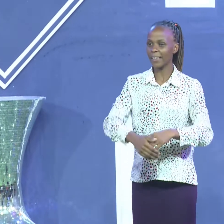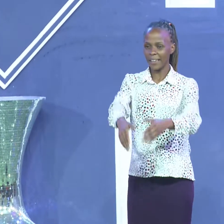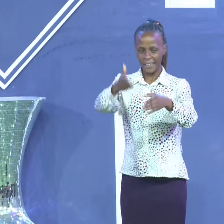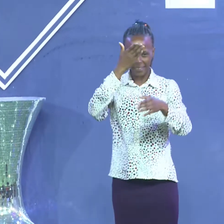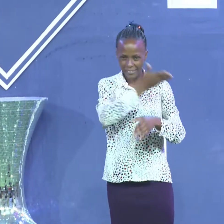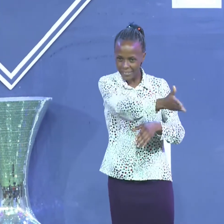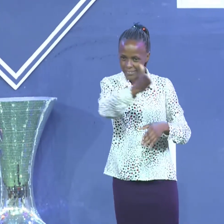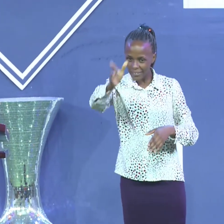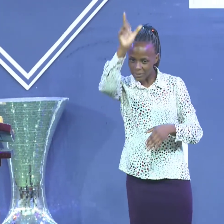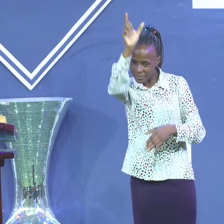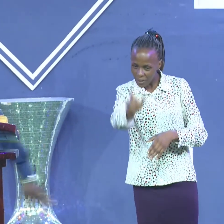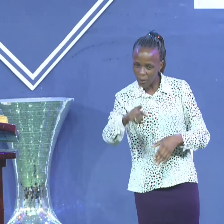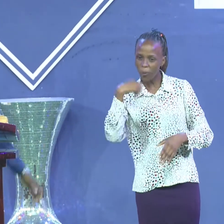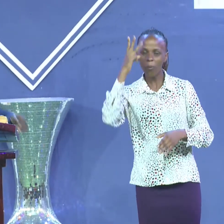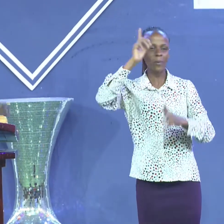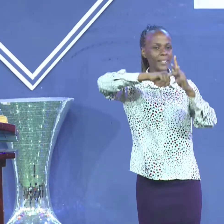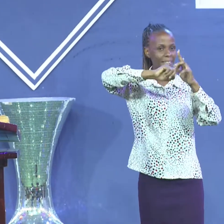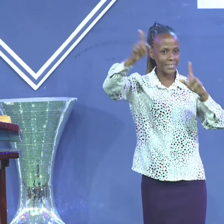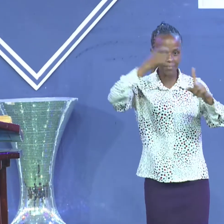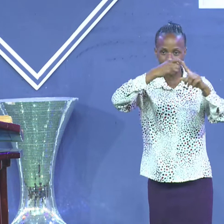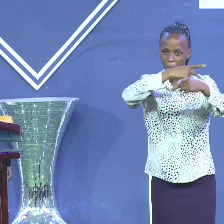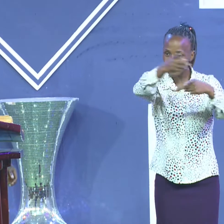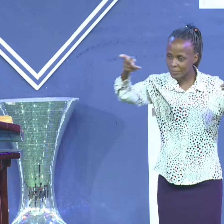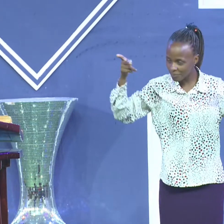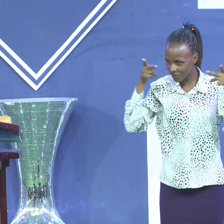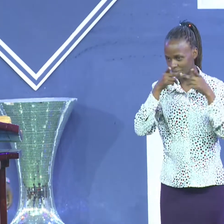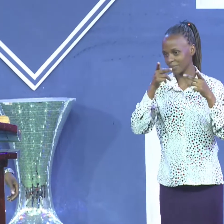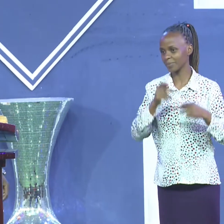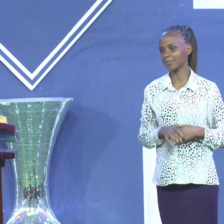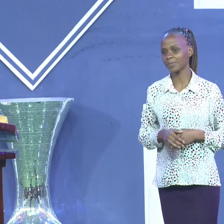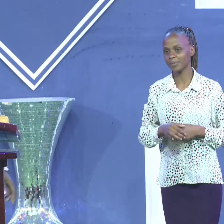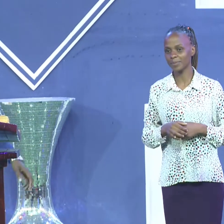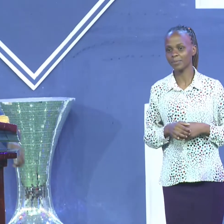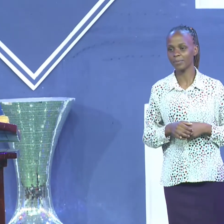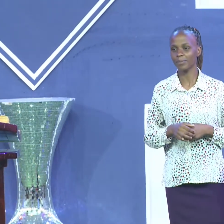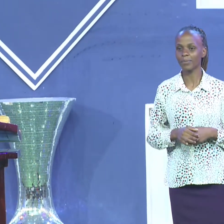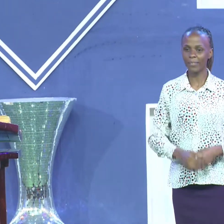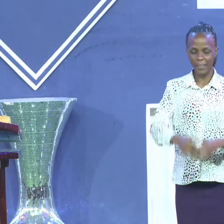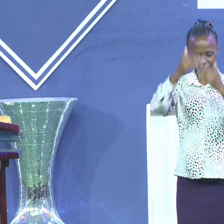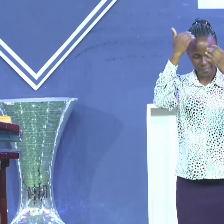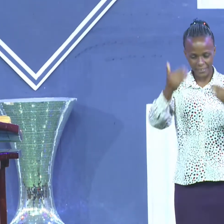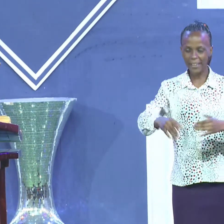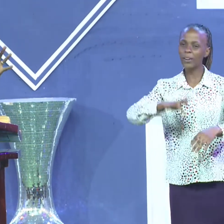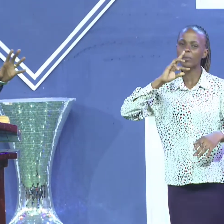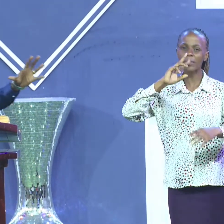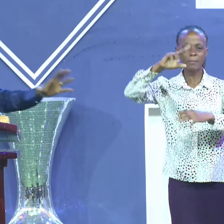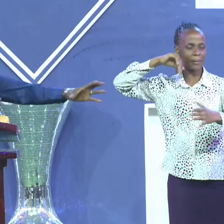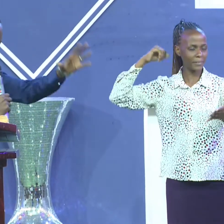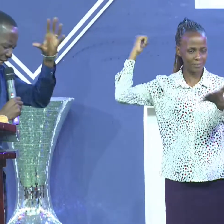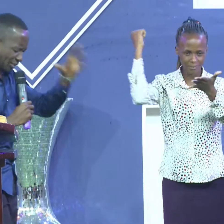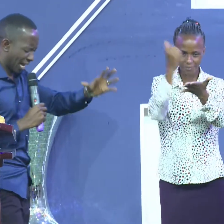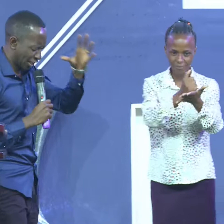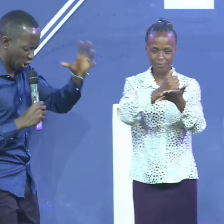na wagendo kutoloka. There is someone who is going to break through from something. Kati damu amina. So say this